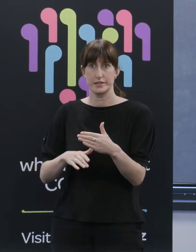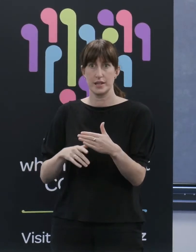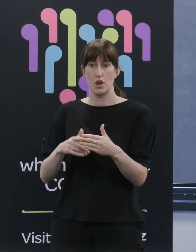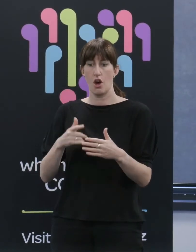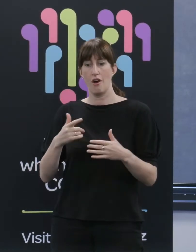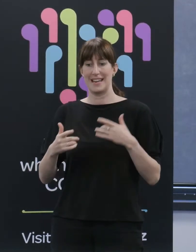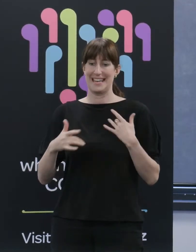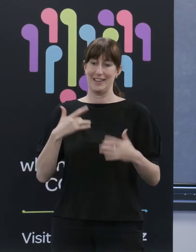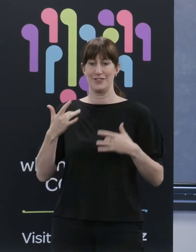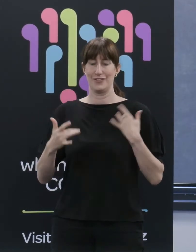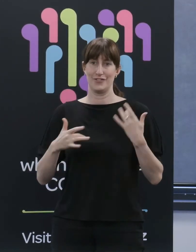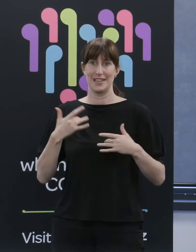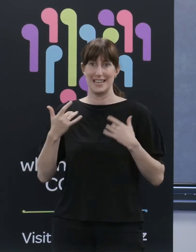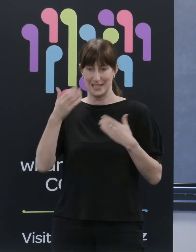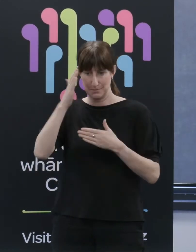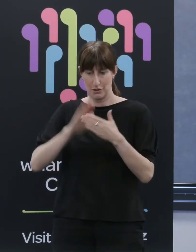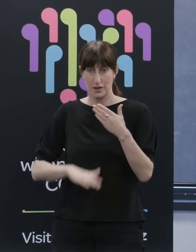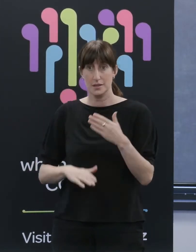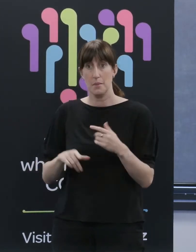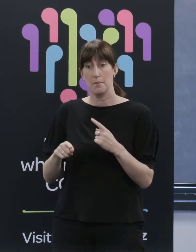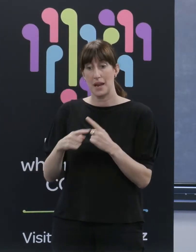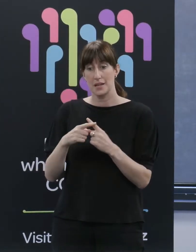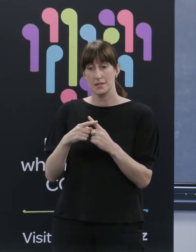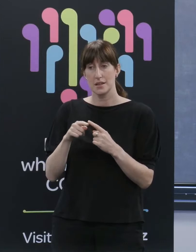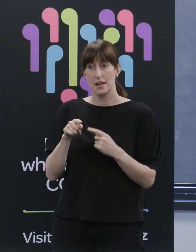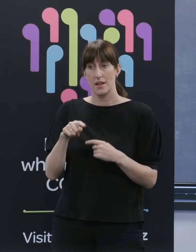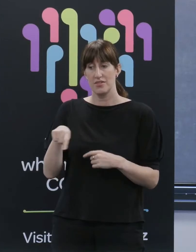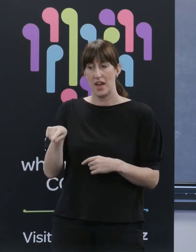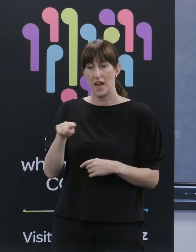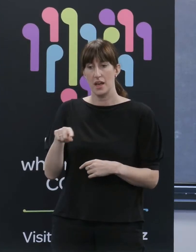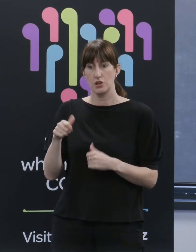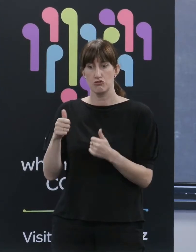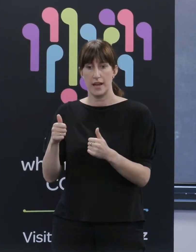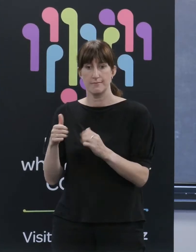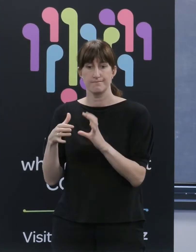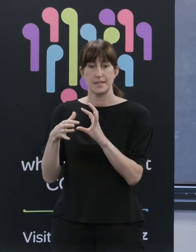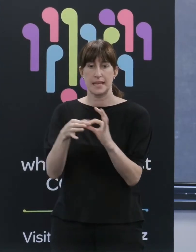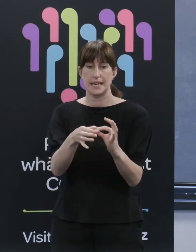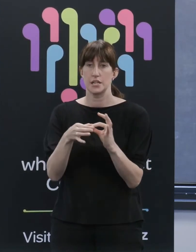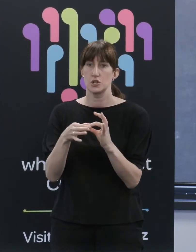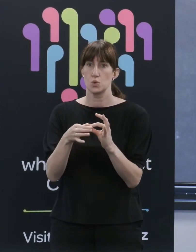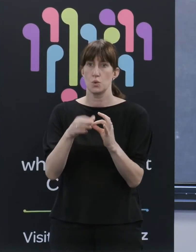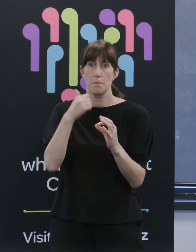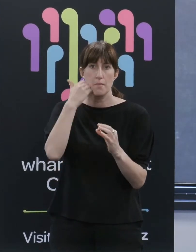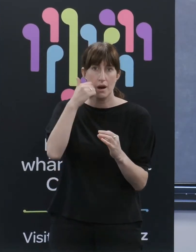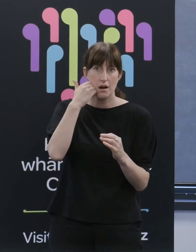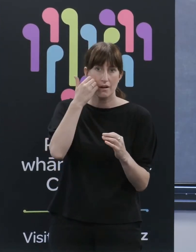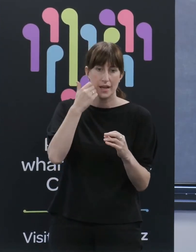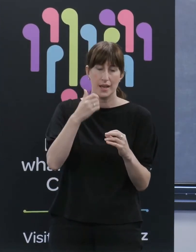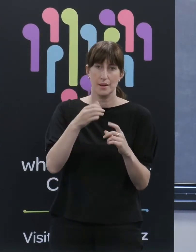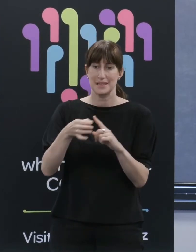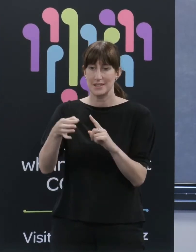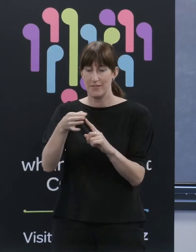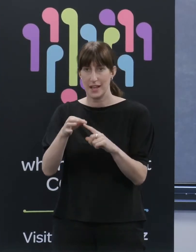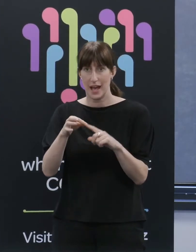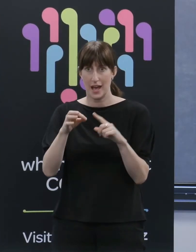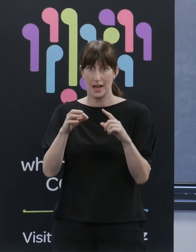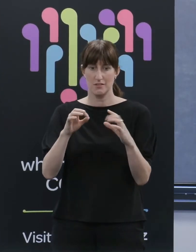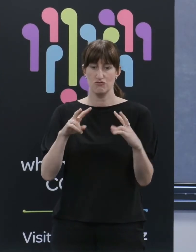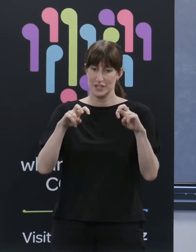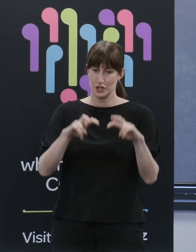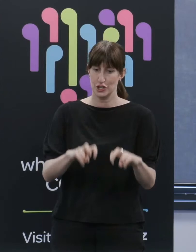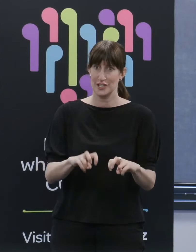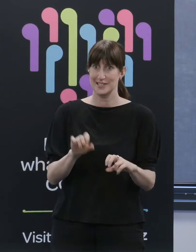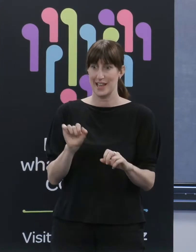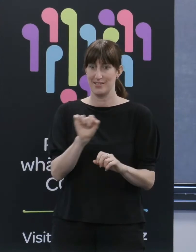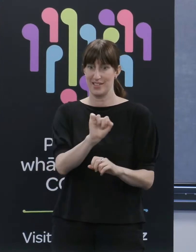particular illnesses. They also have really good connections with Māori and Pacific researchers and Māori and Pacific communities. So one of